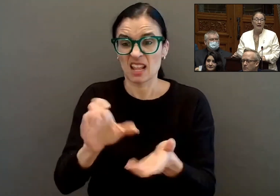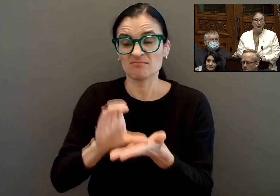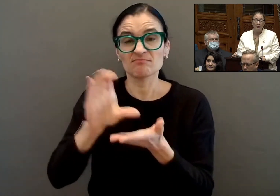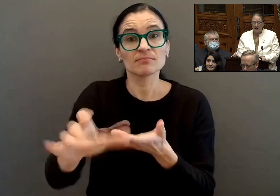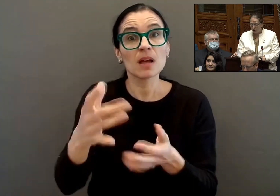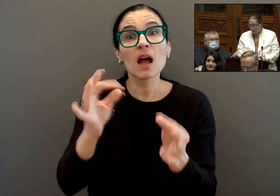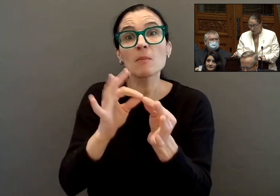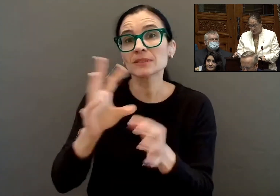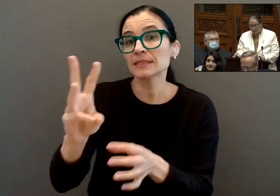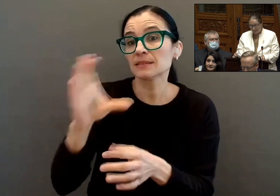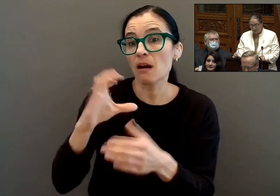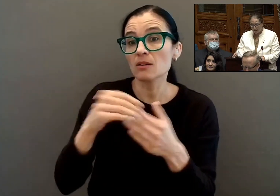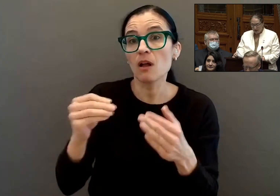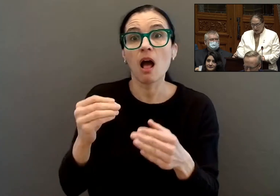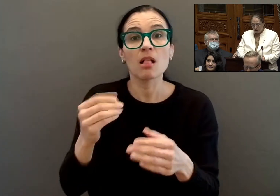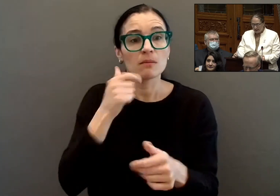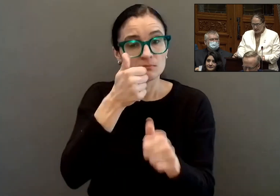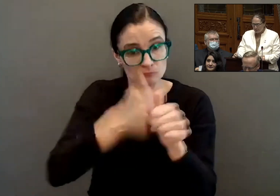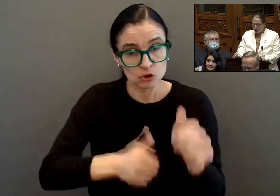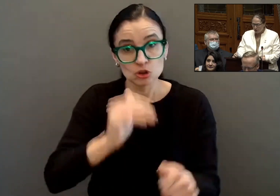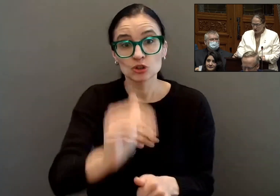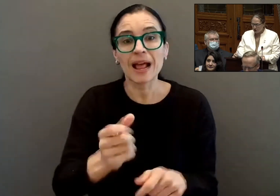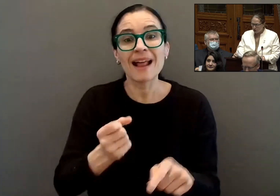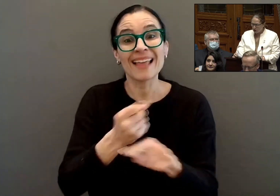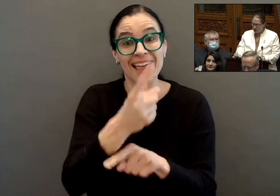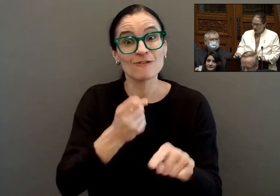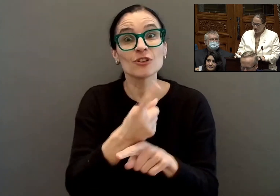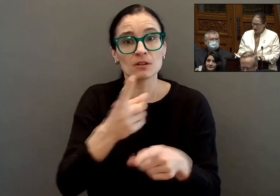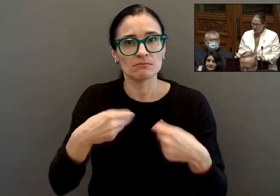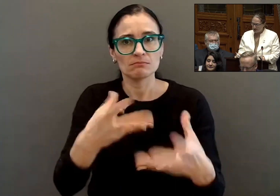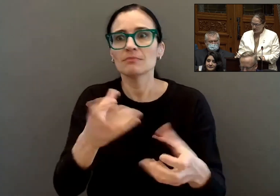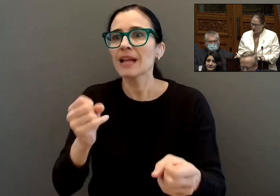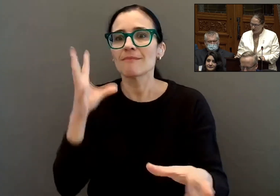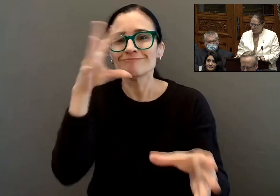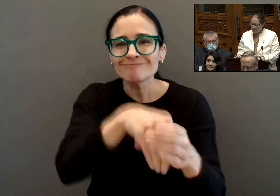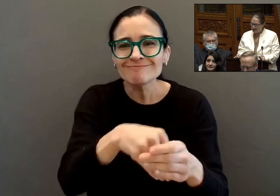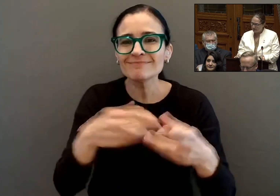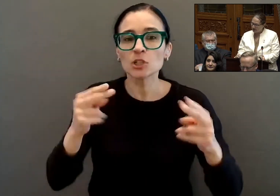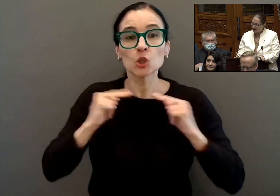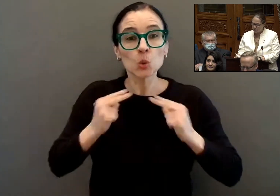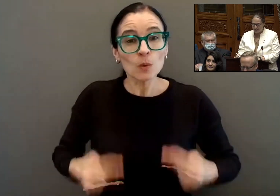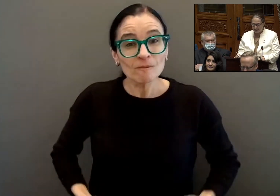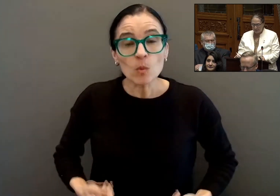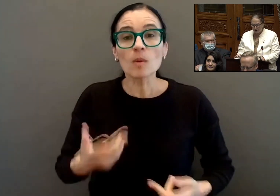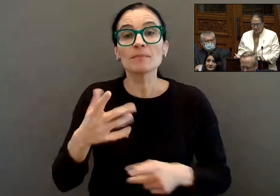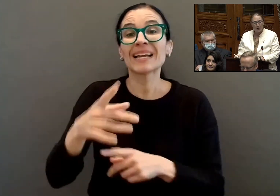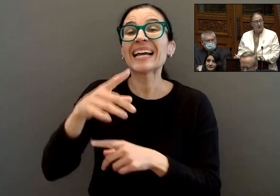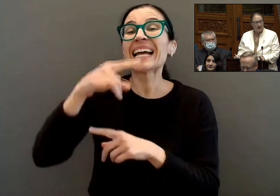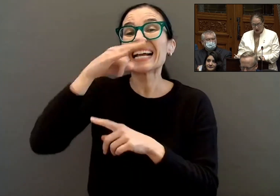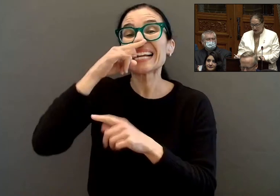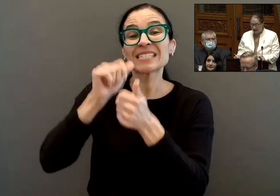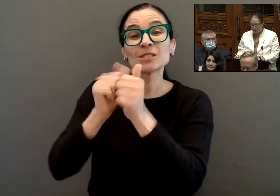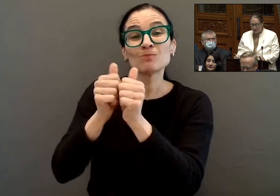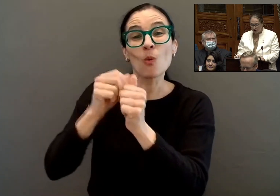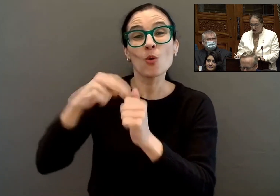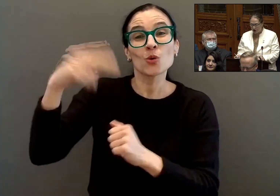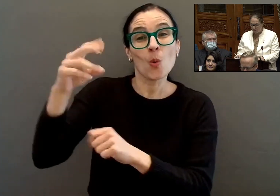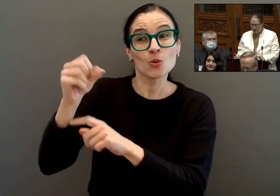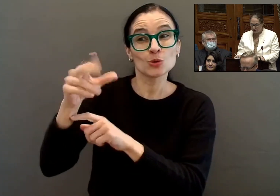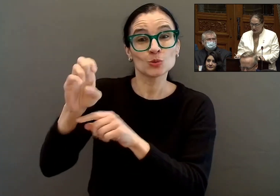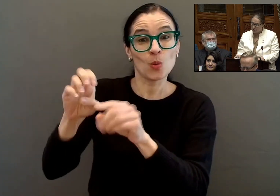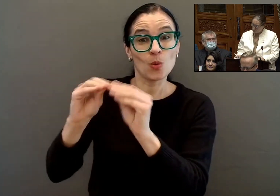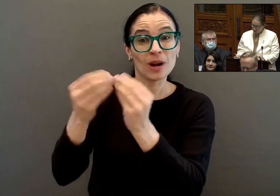participation, including uniforms. Kids Sport North Shore also covers registration fees for disabled sports such as adaptive